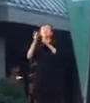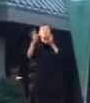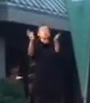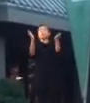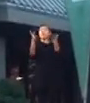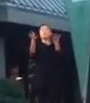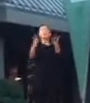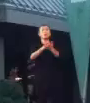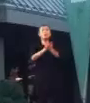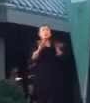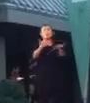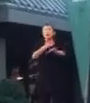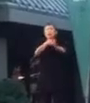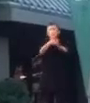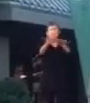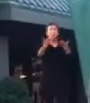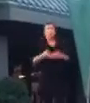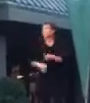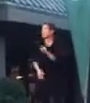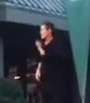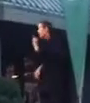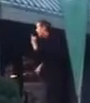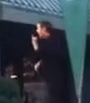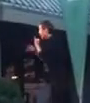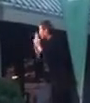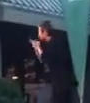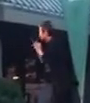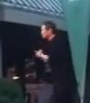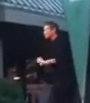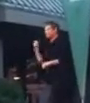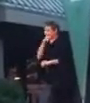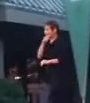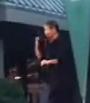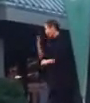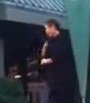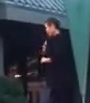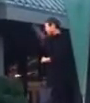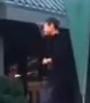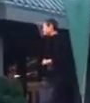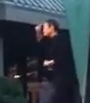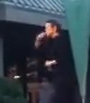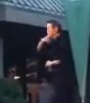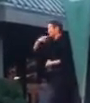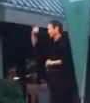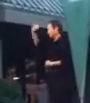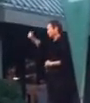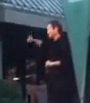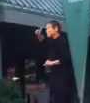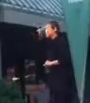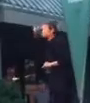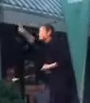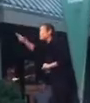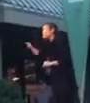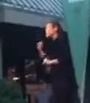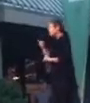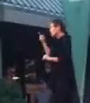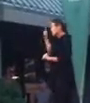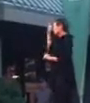finally asks, and how can I help you? Well, we have this boy. He's a very good boy. He's